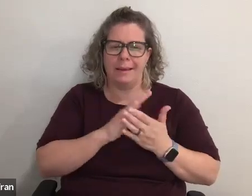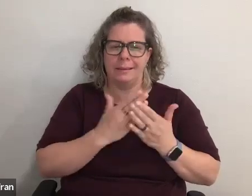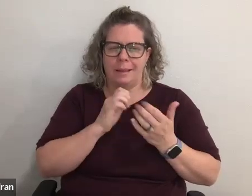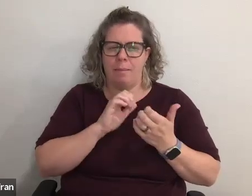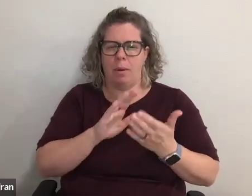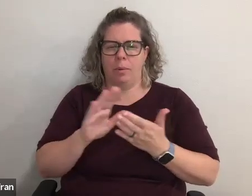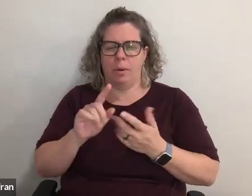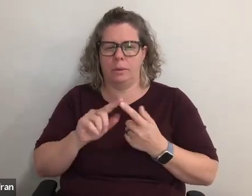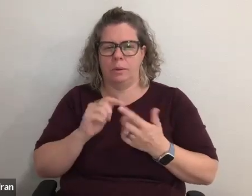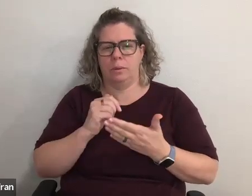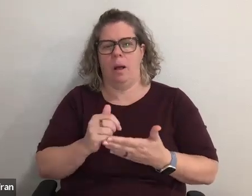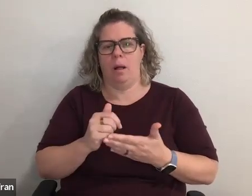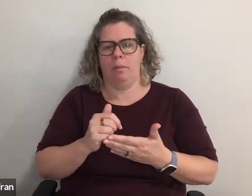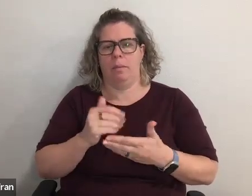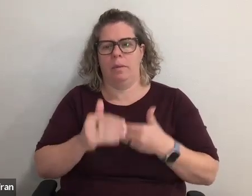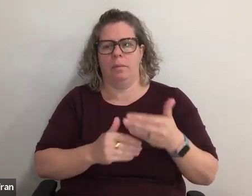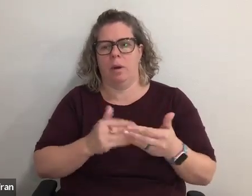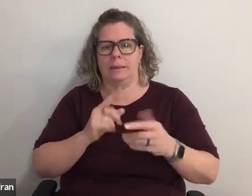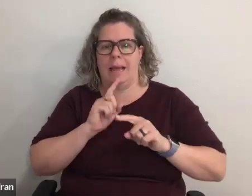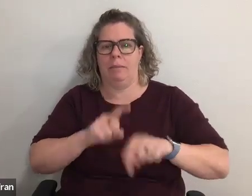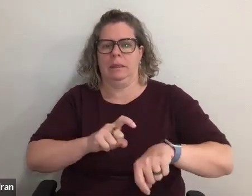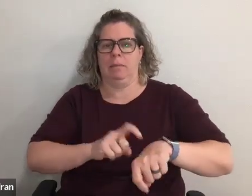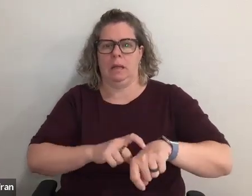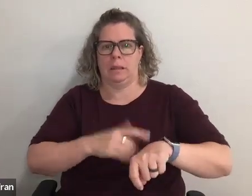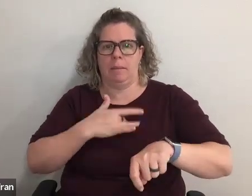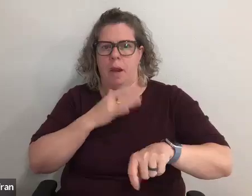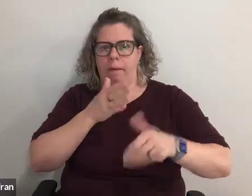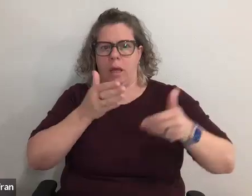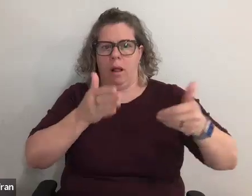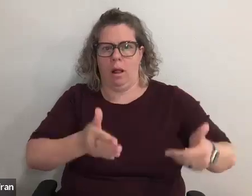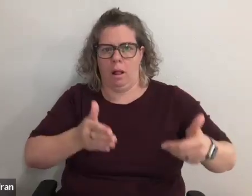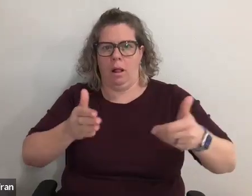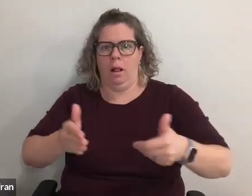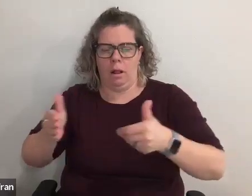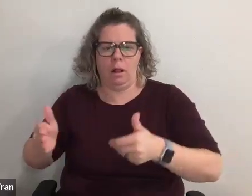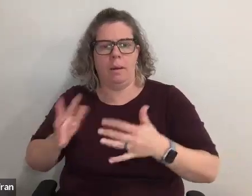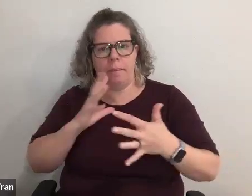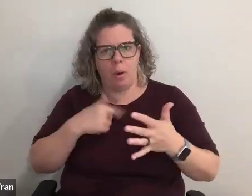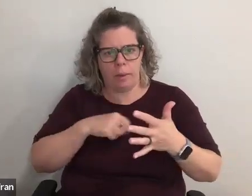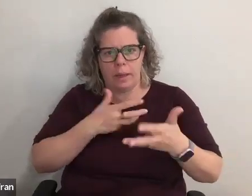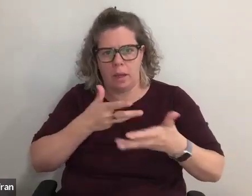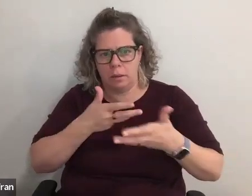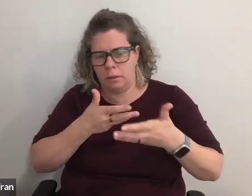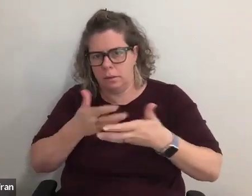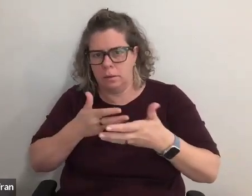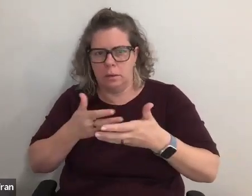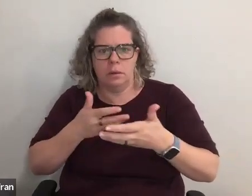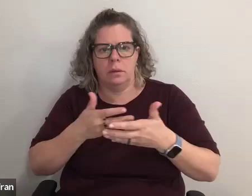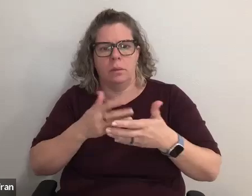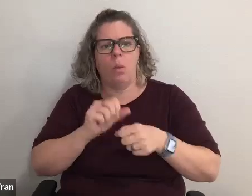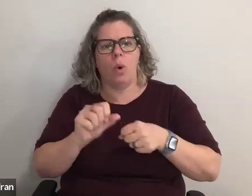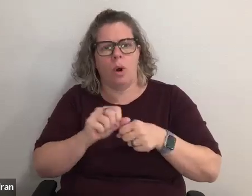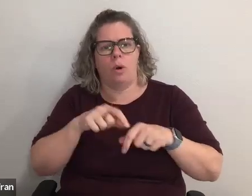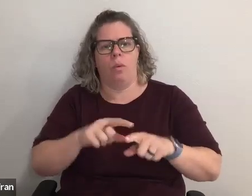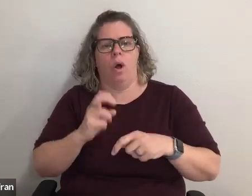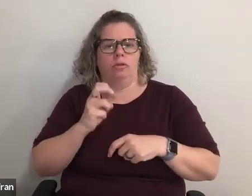strategies in place to hopefully make that response time not feel as long for those locations that are, just